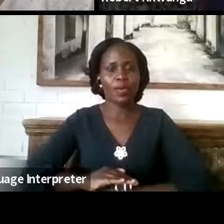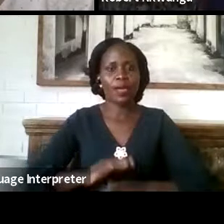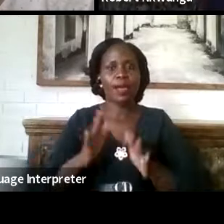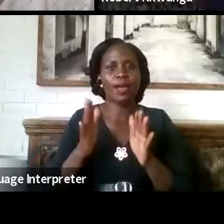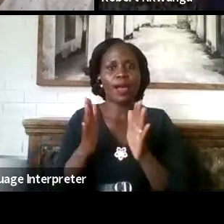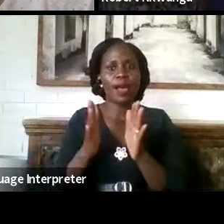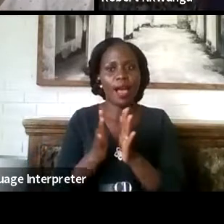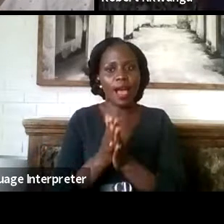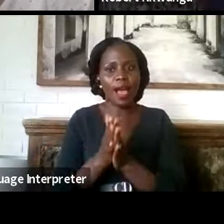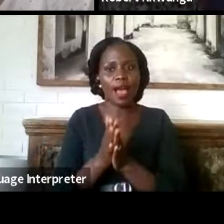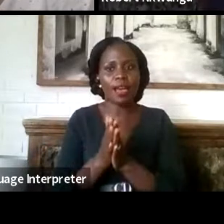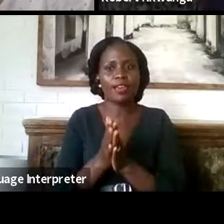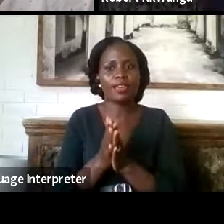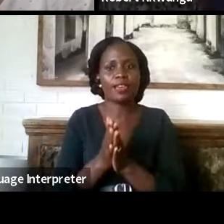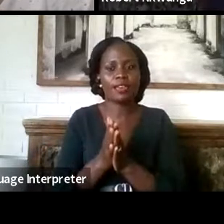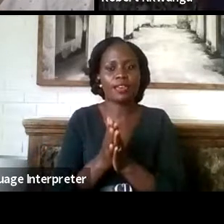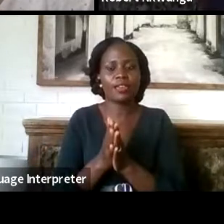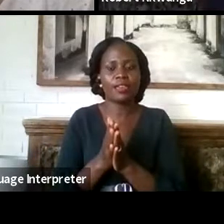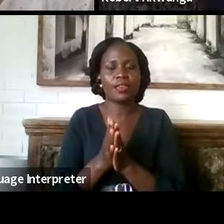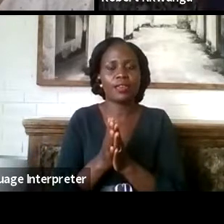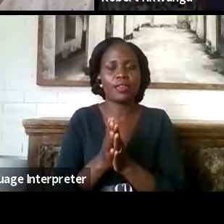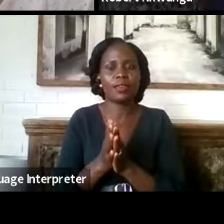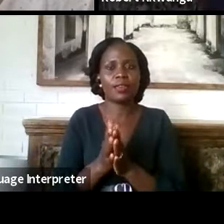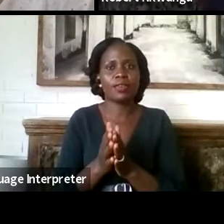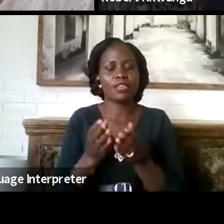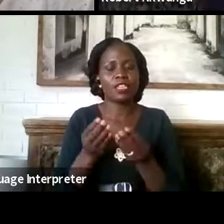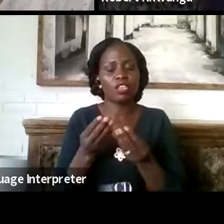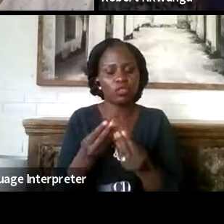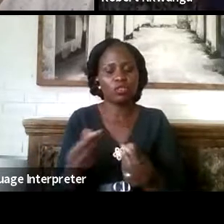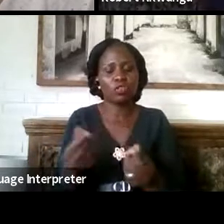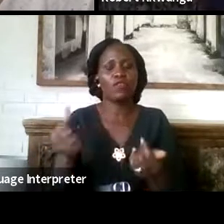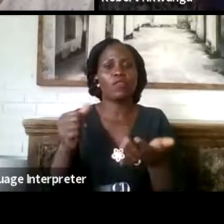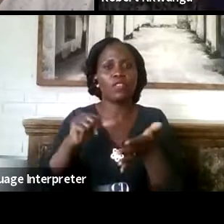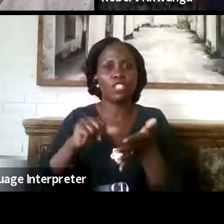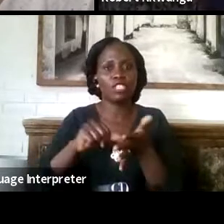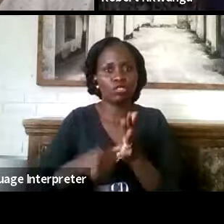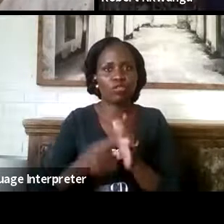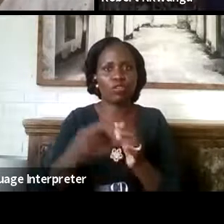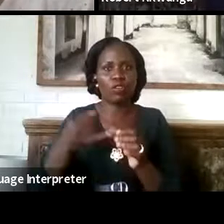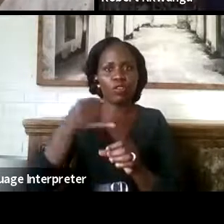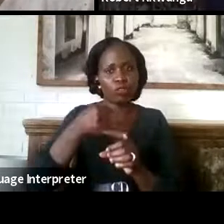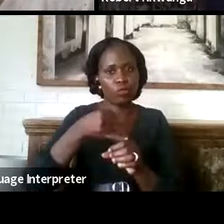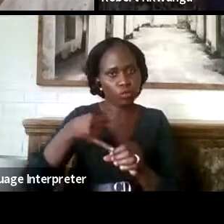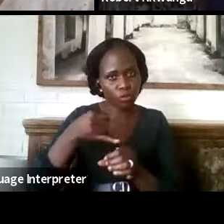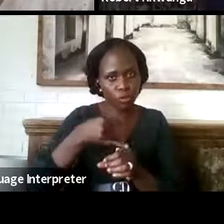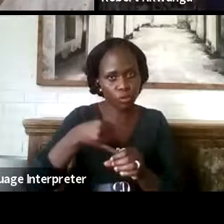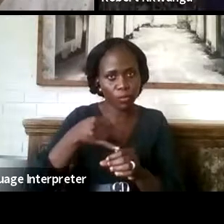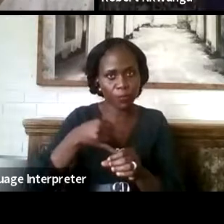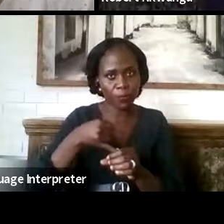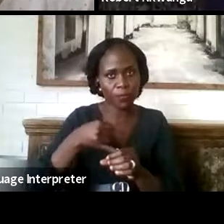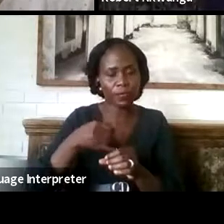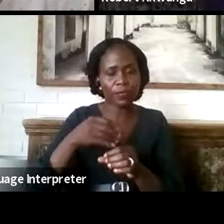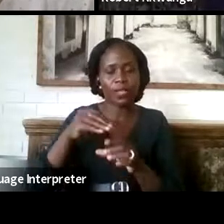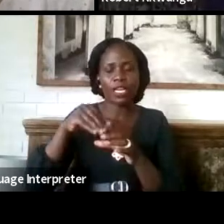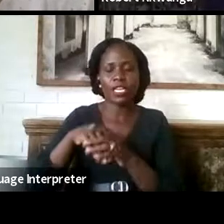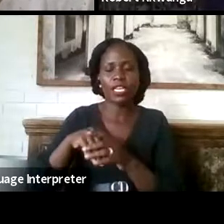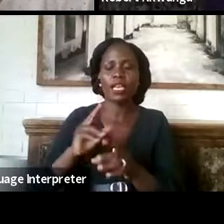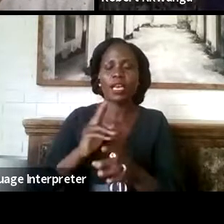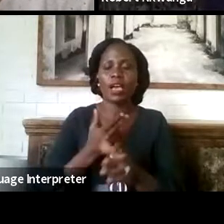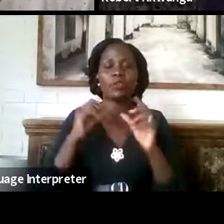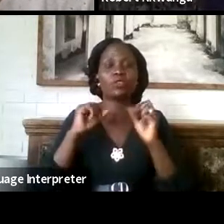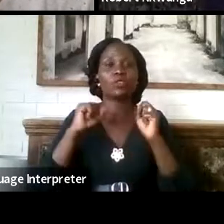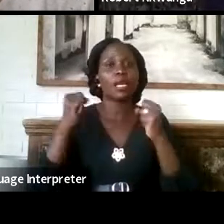with the issue of inclusion in our societies, because